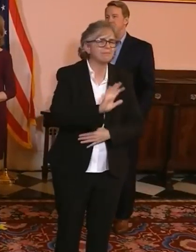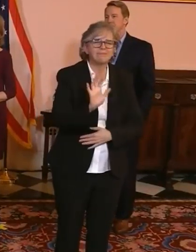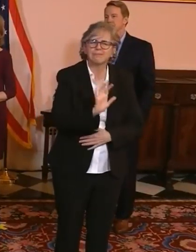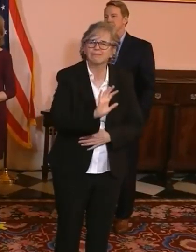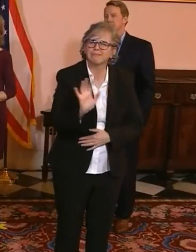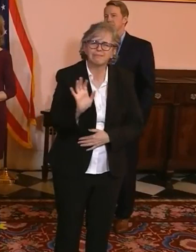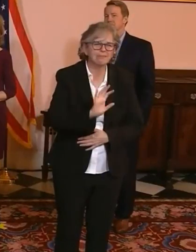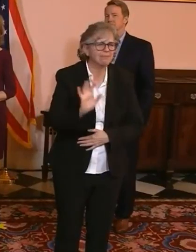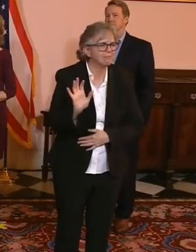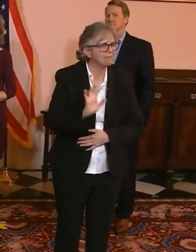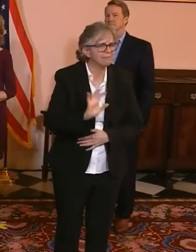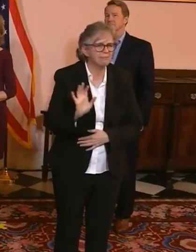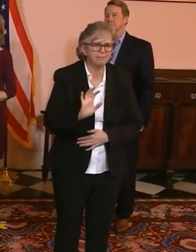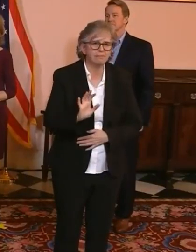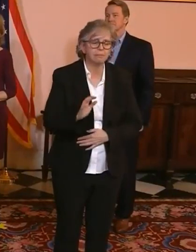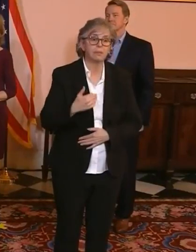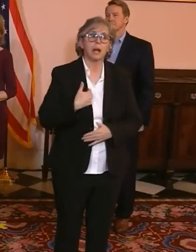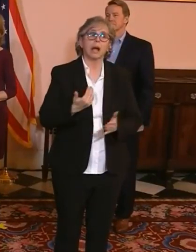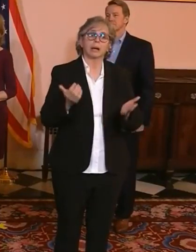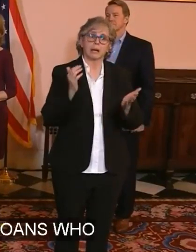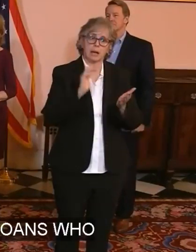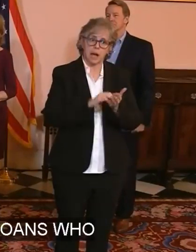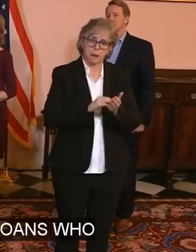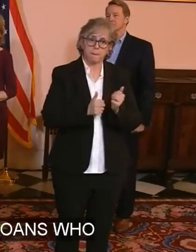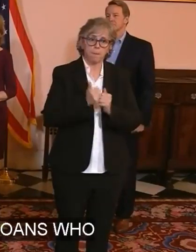not need to get tested for this.